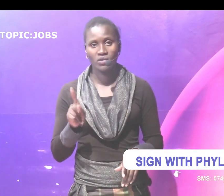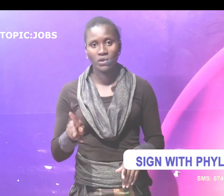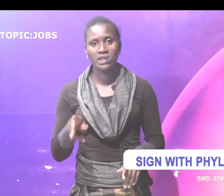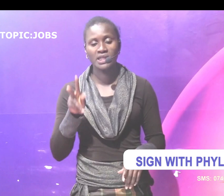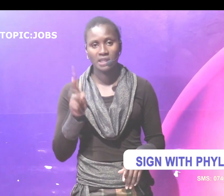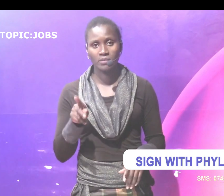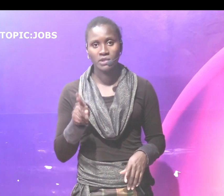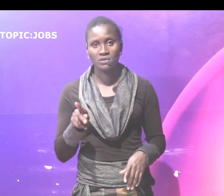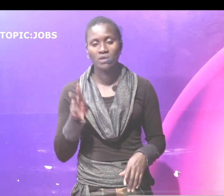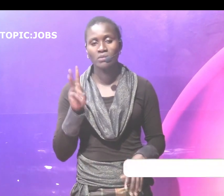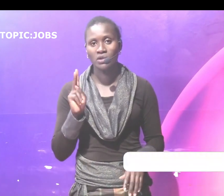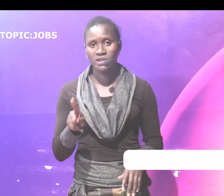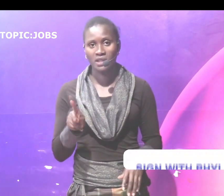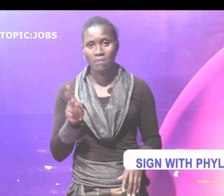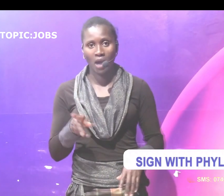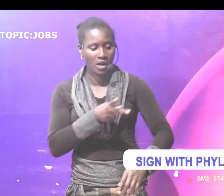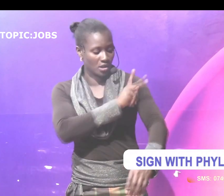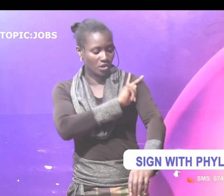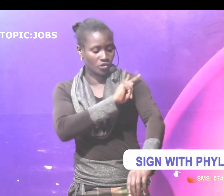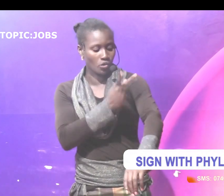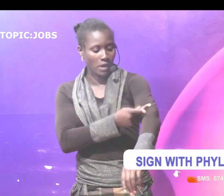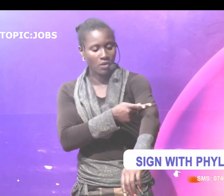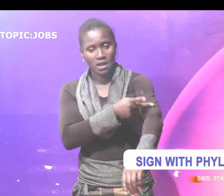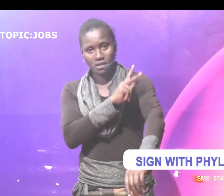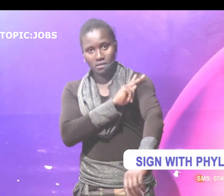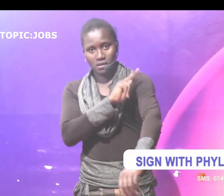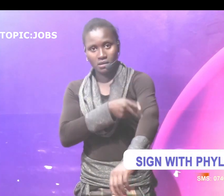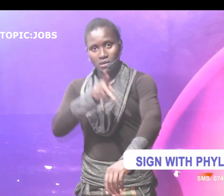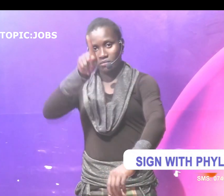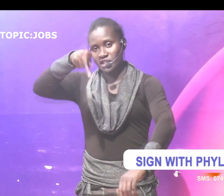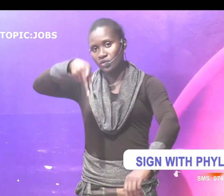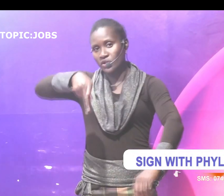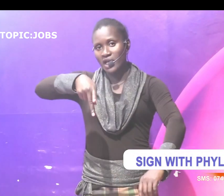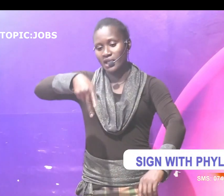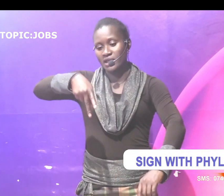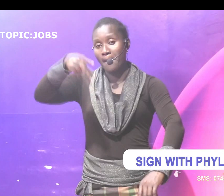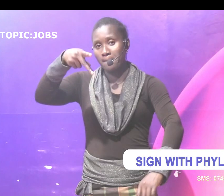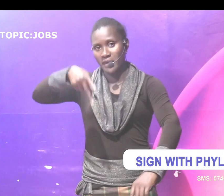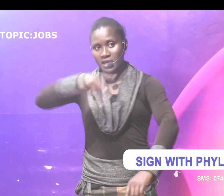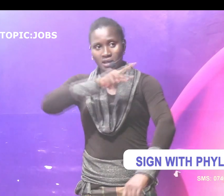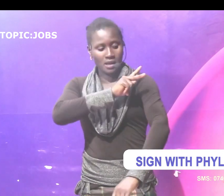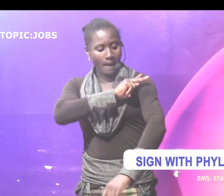the same, this one will be using power. So power, but using a letter P.